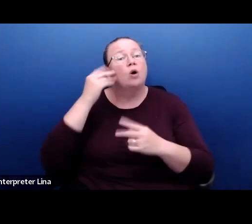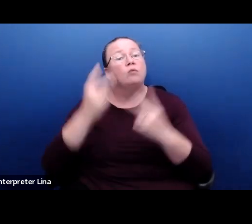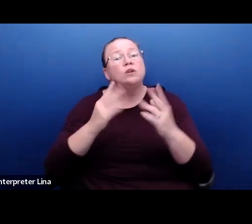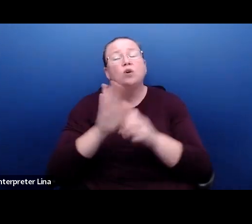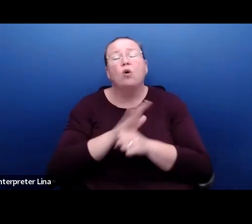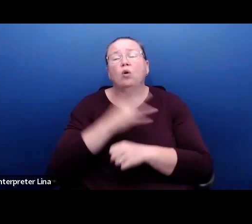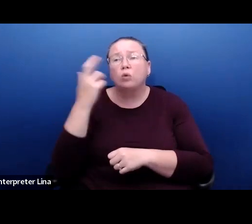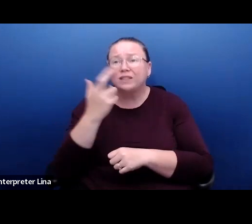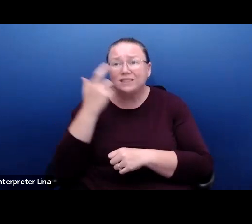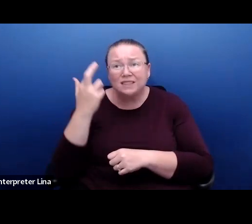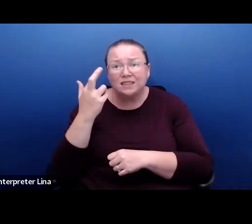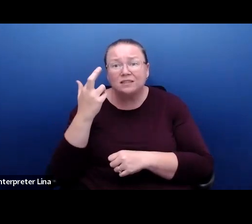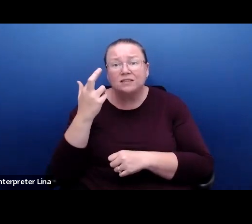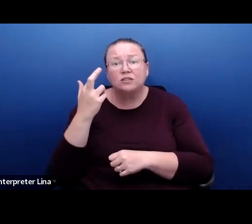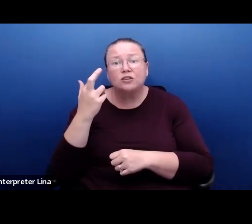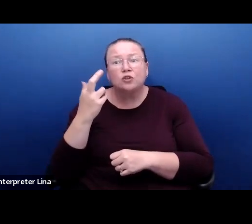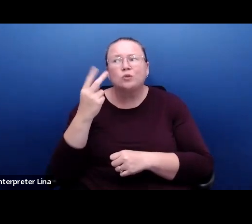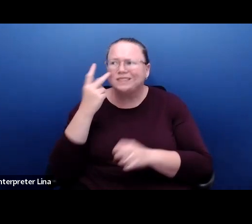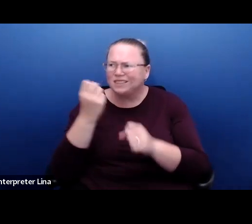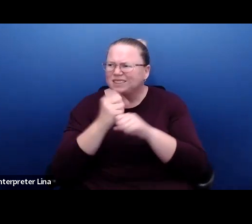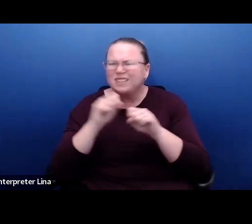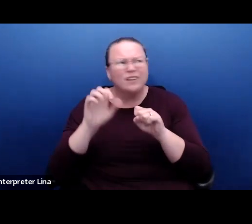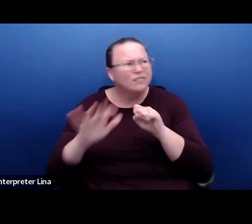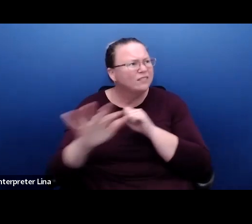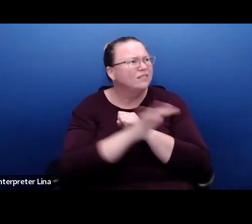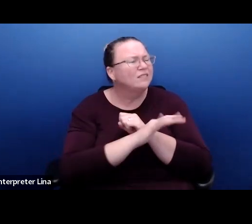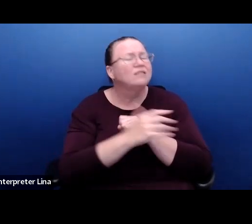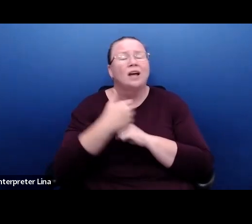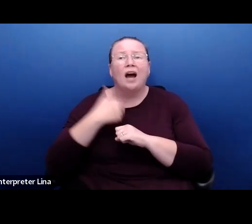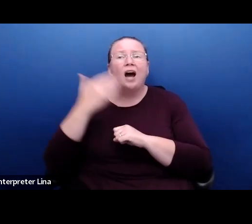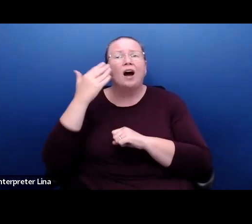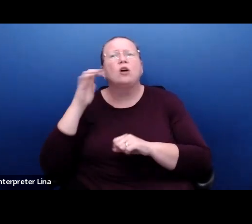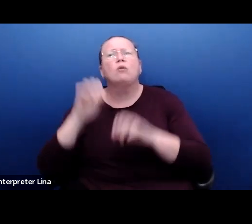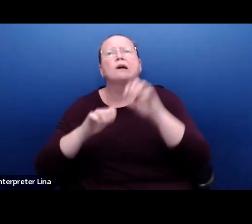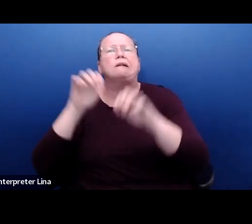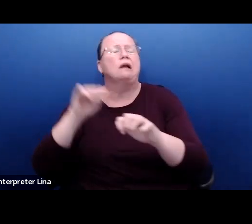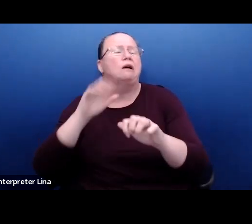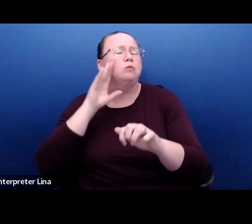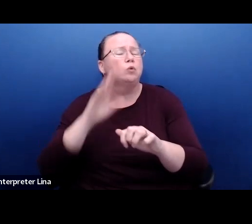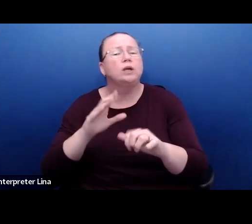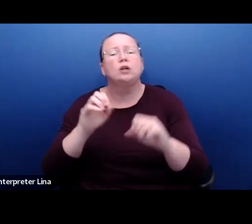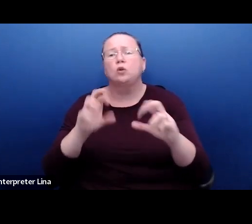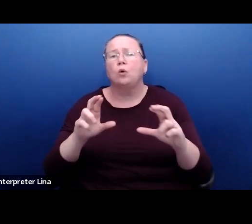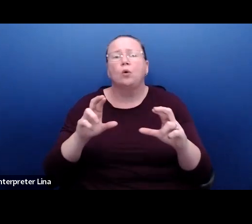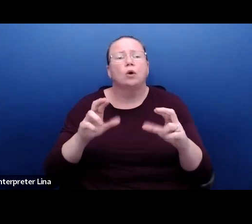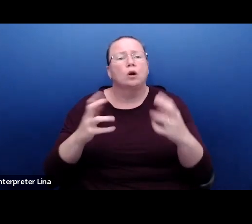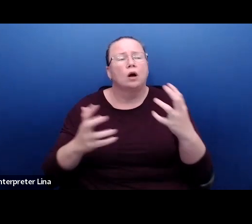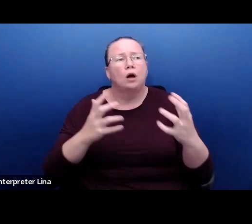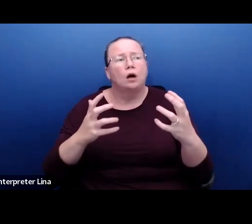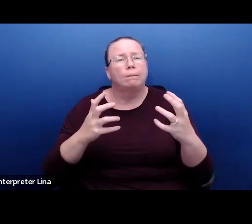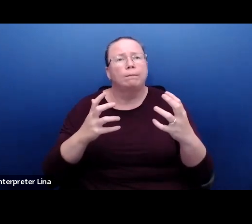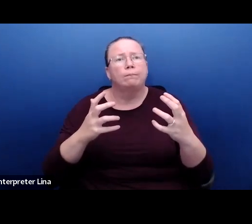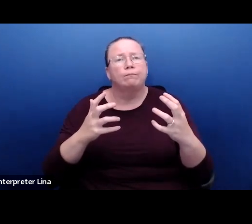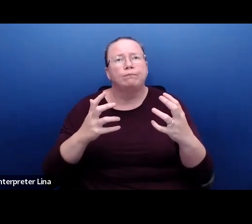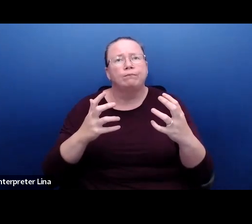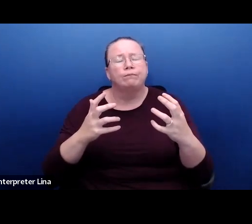was to, you know, look at the safety of the place, and I knew I was going to be climbing on things or, you know, putting